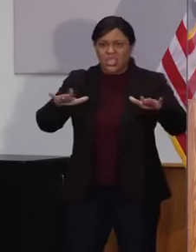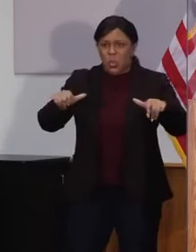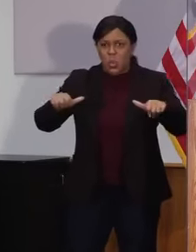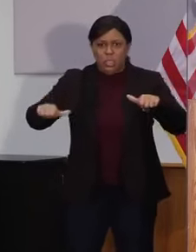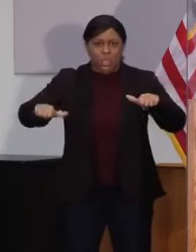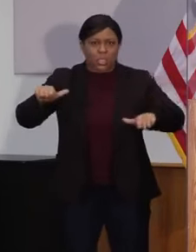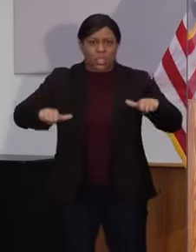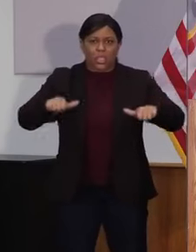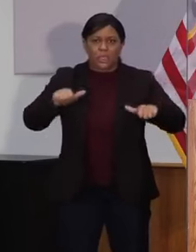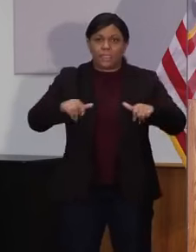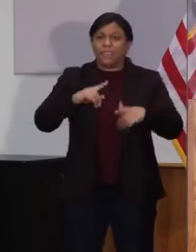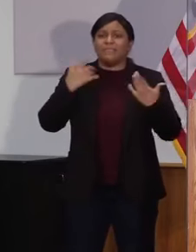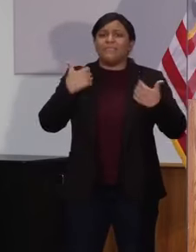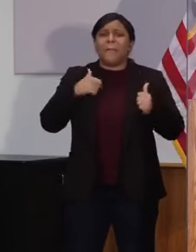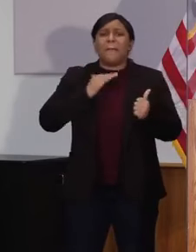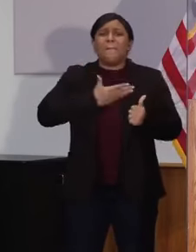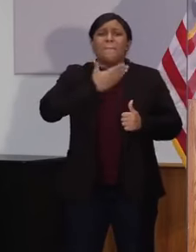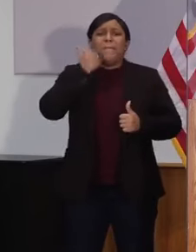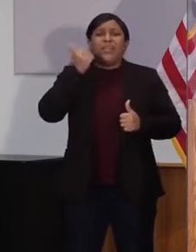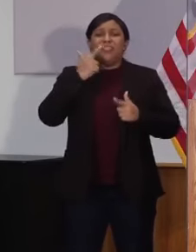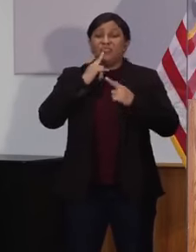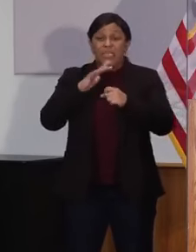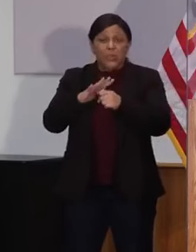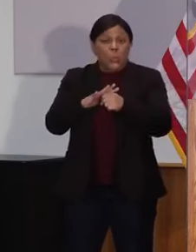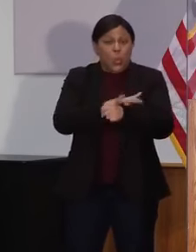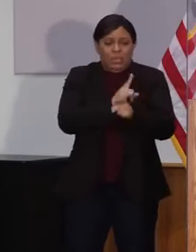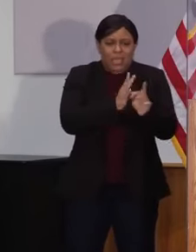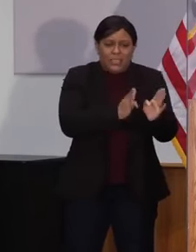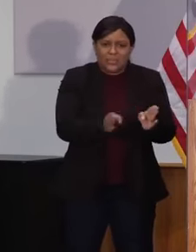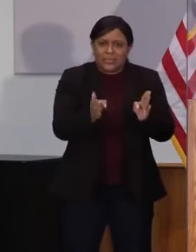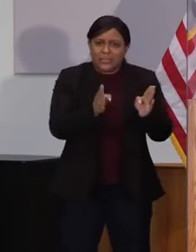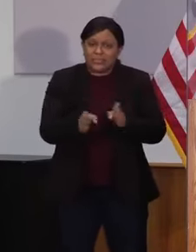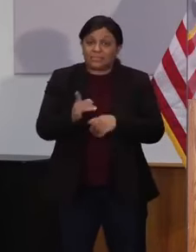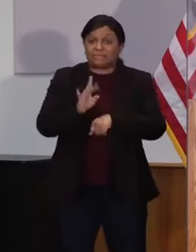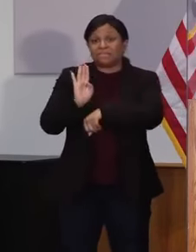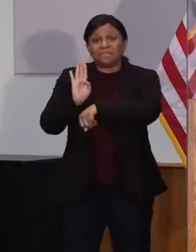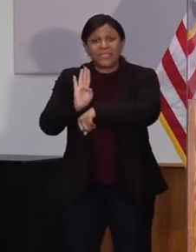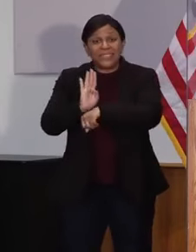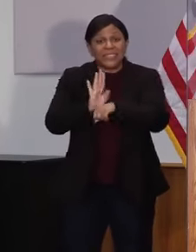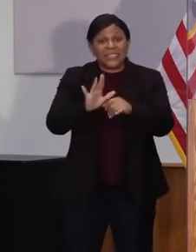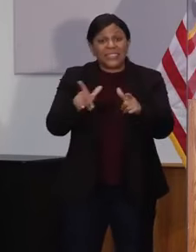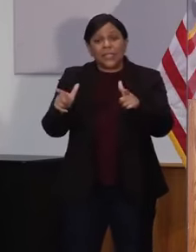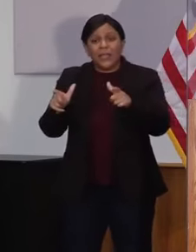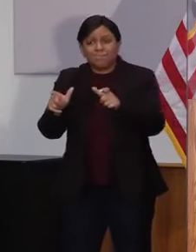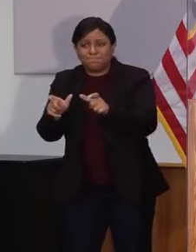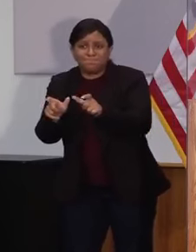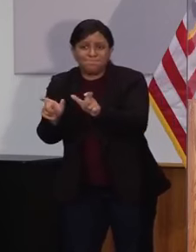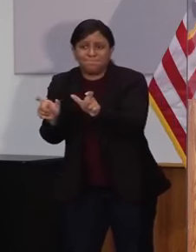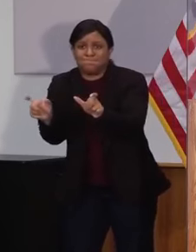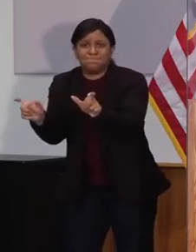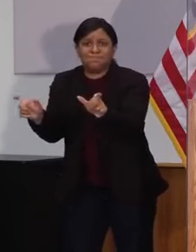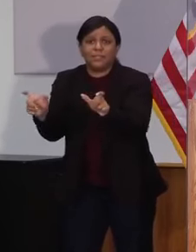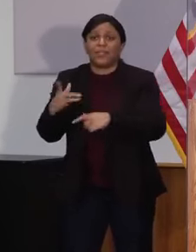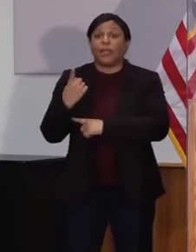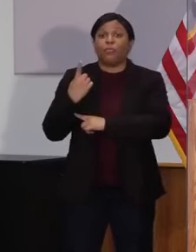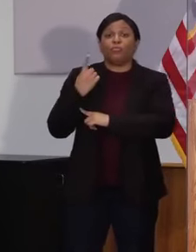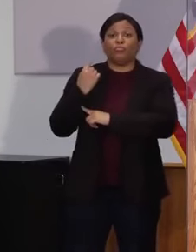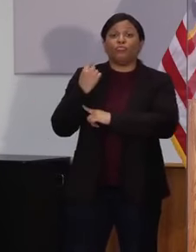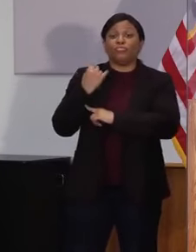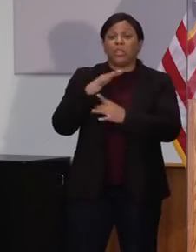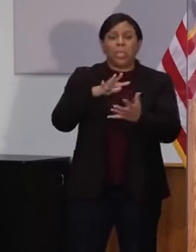total preparation. Business and law enforcement were in a reactive position last year, but now we can plan and